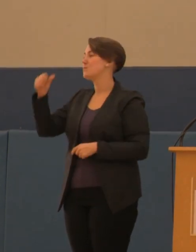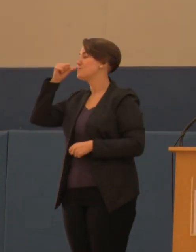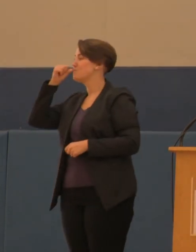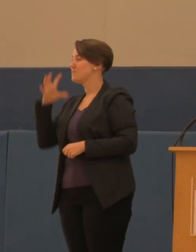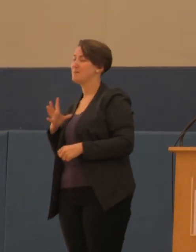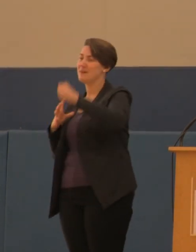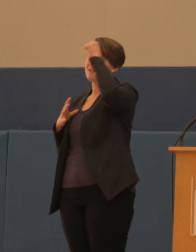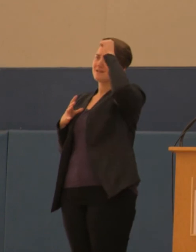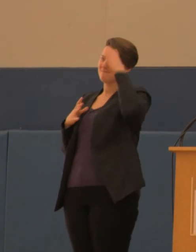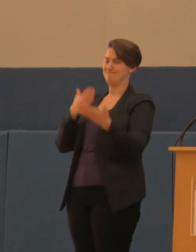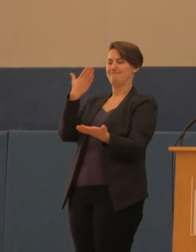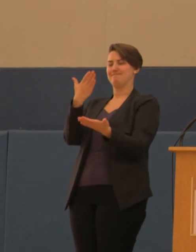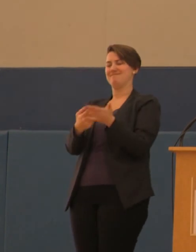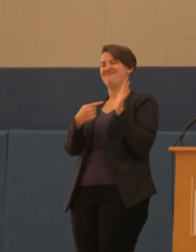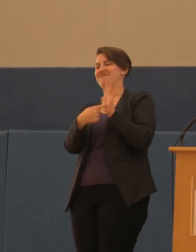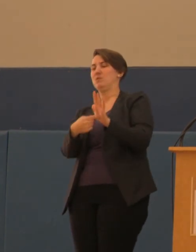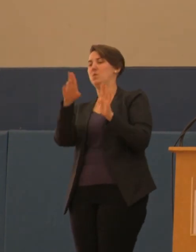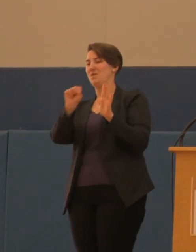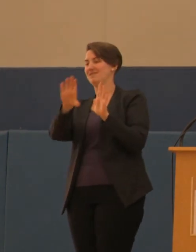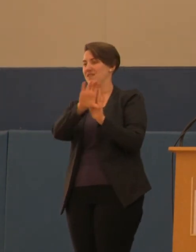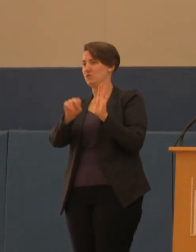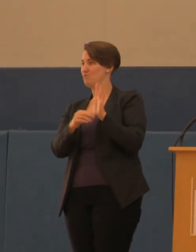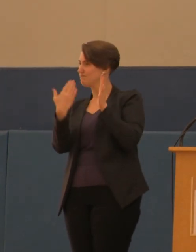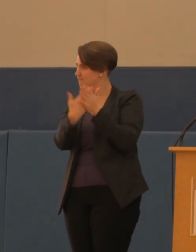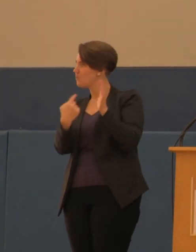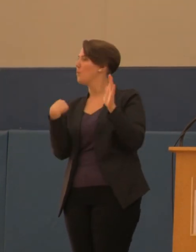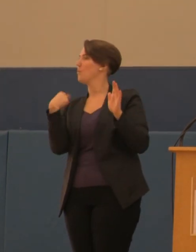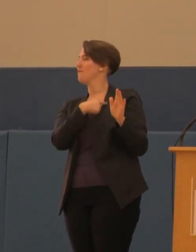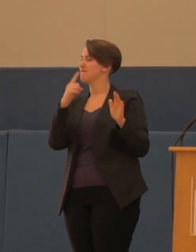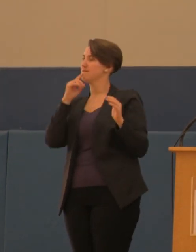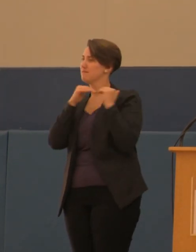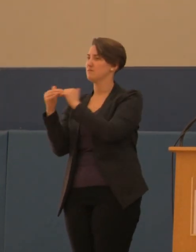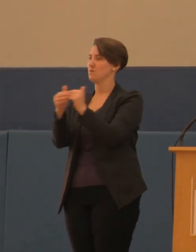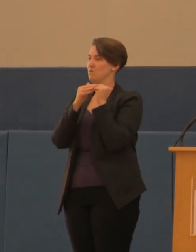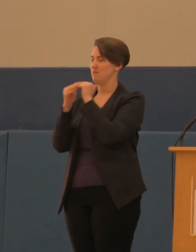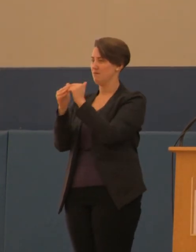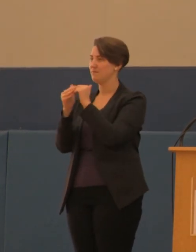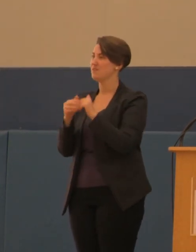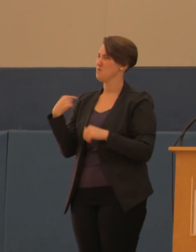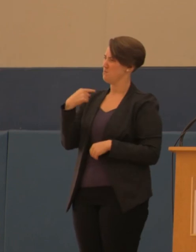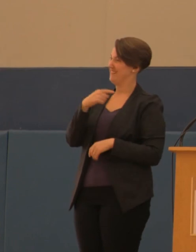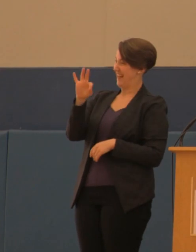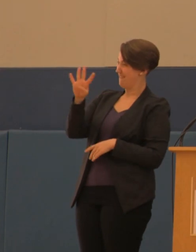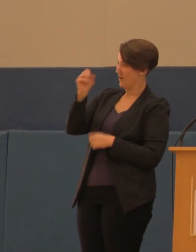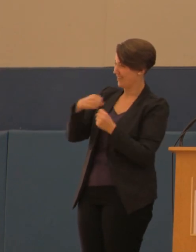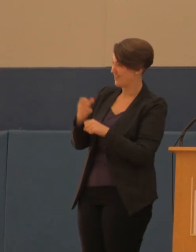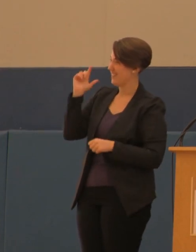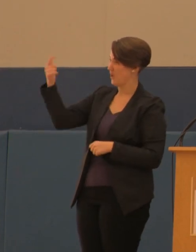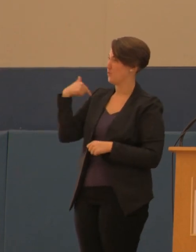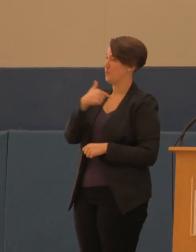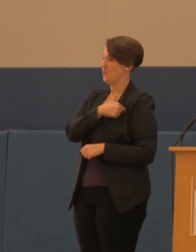are affirmed by the U.S. Constitutionally equals equal and equality. We march 94 years